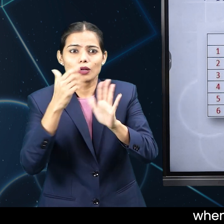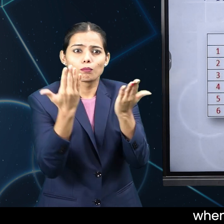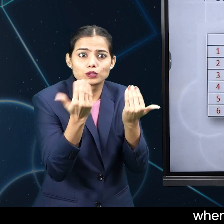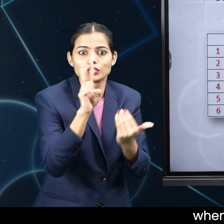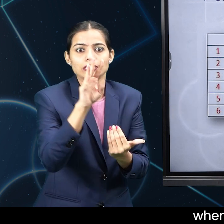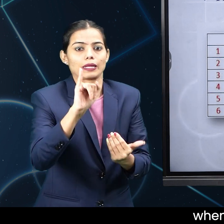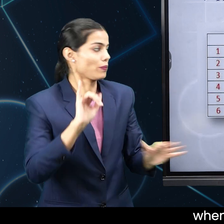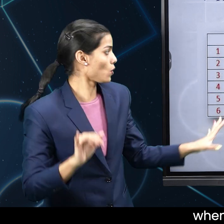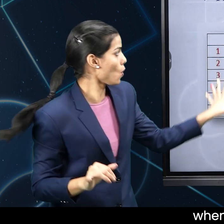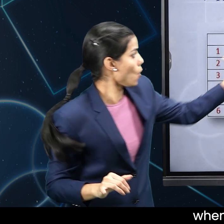36.